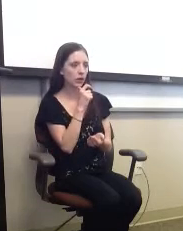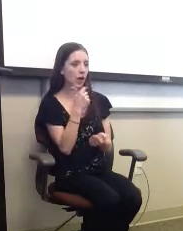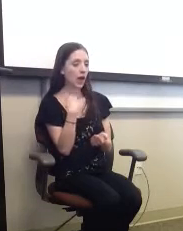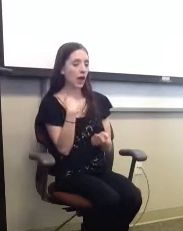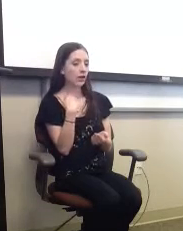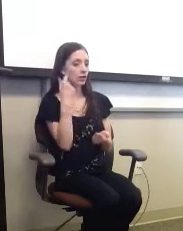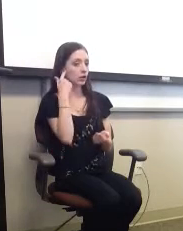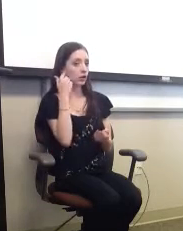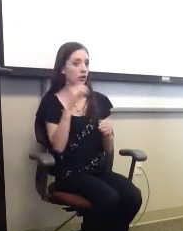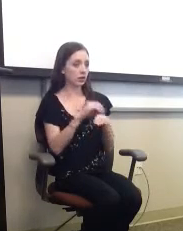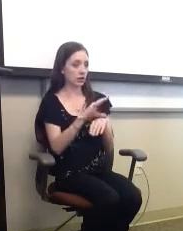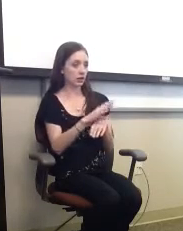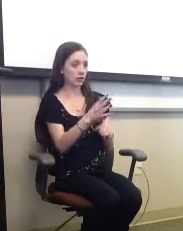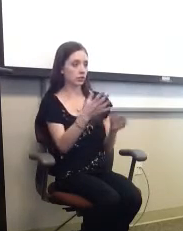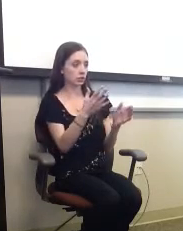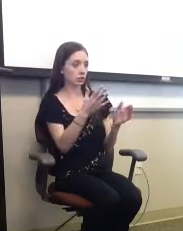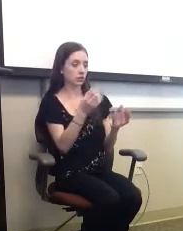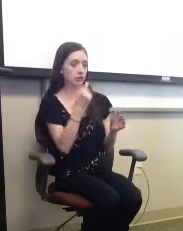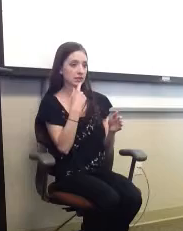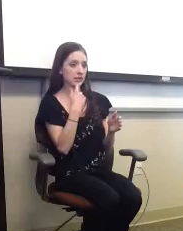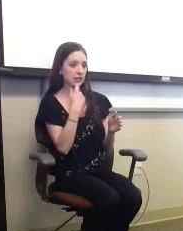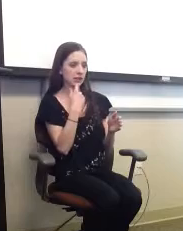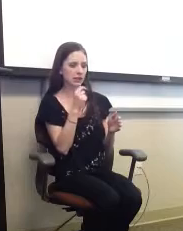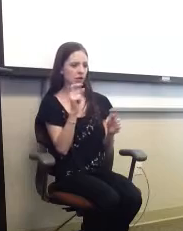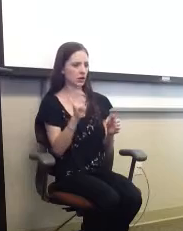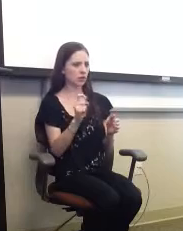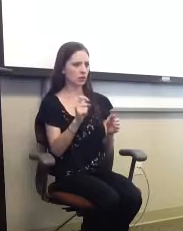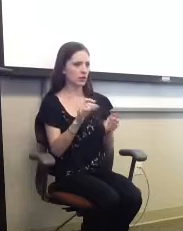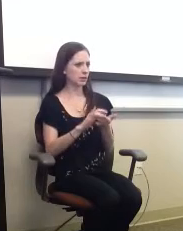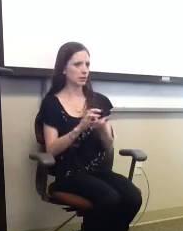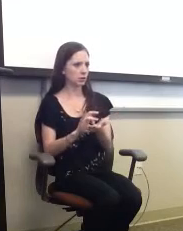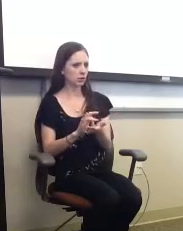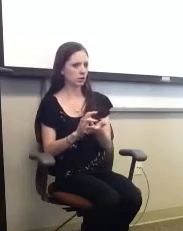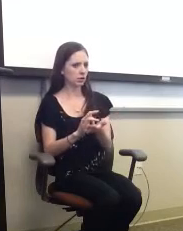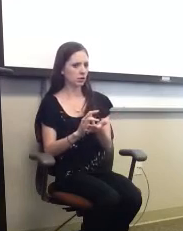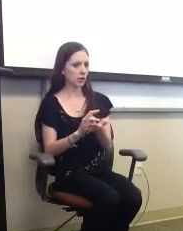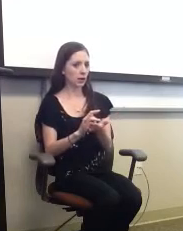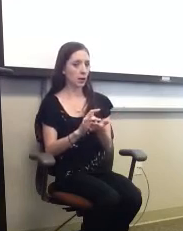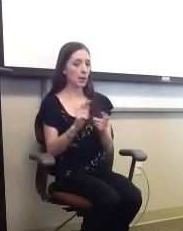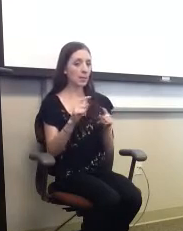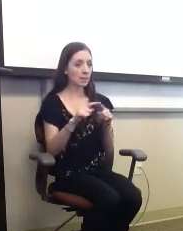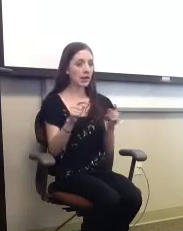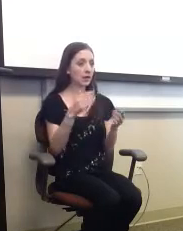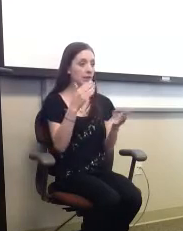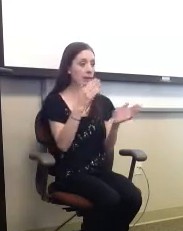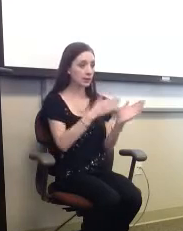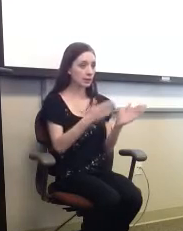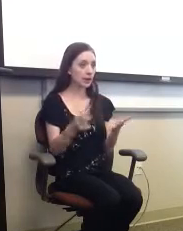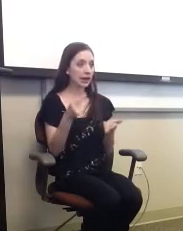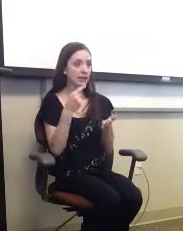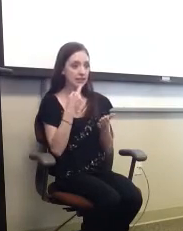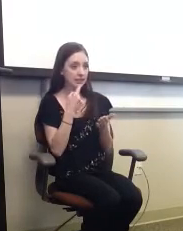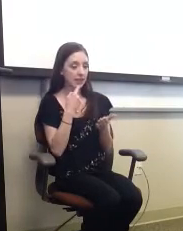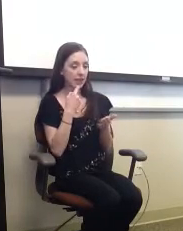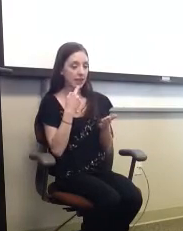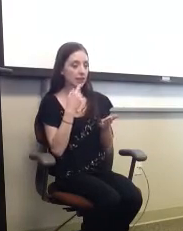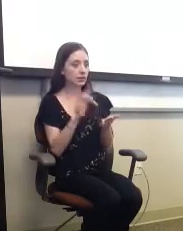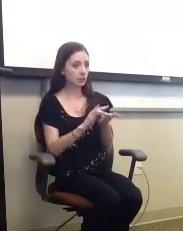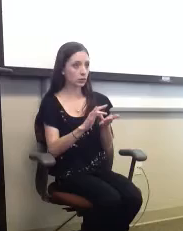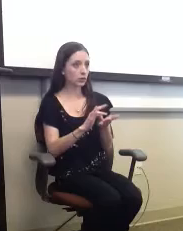no, you are, because your plan says, we're gonna do prescription assistance for the next year. Well, I said, next time you get them in here, negotiate with them and